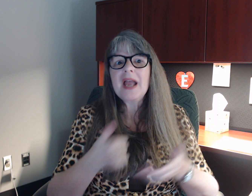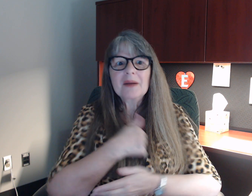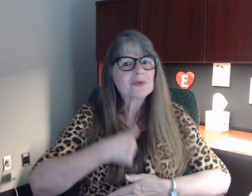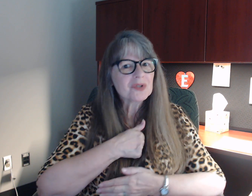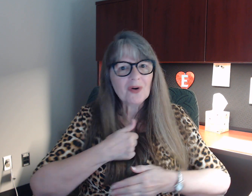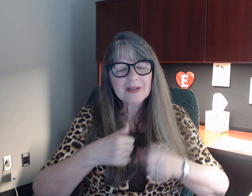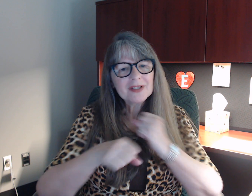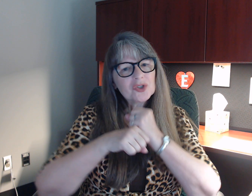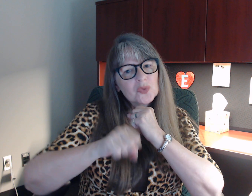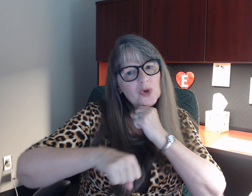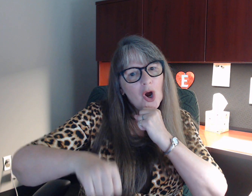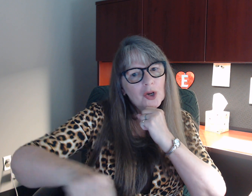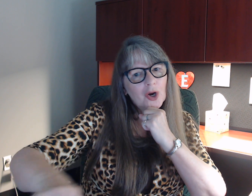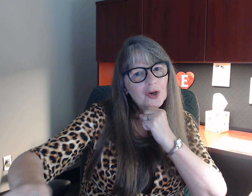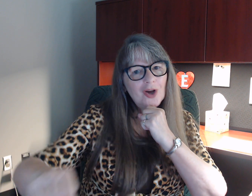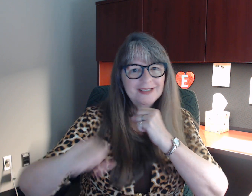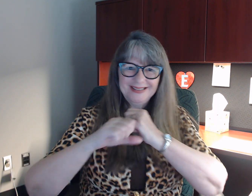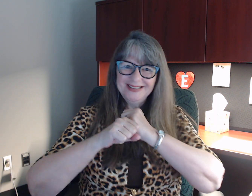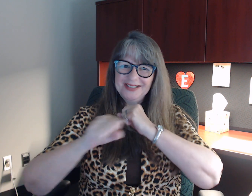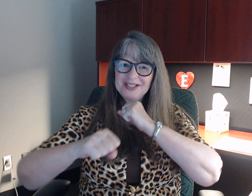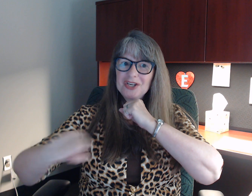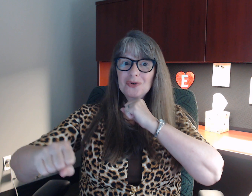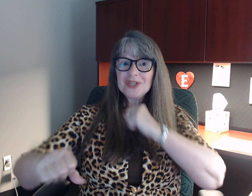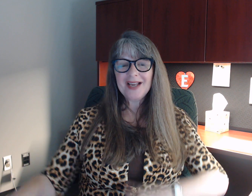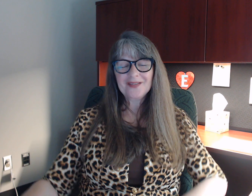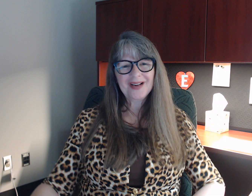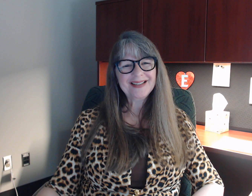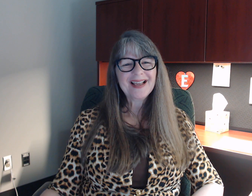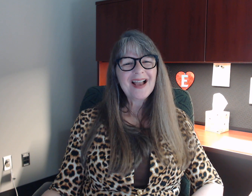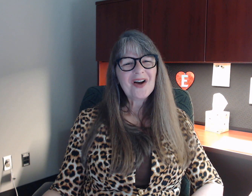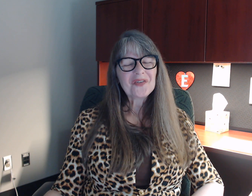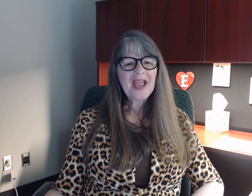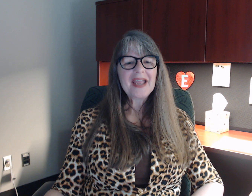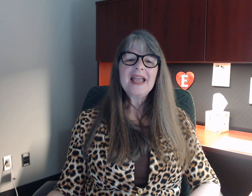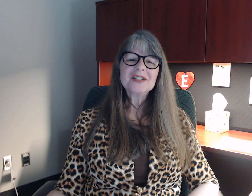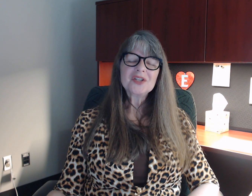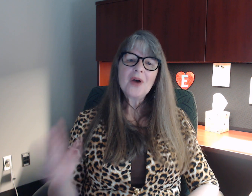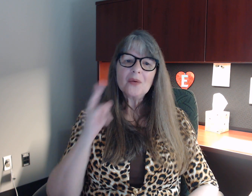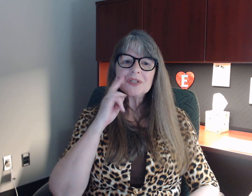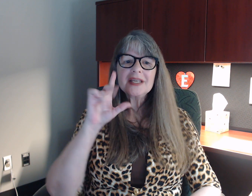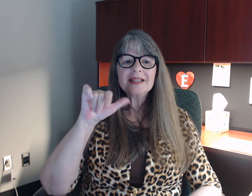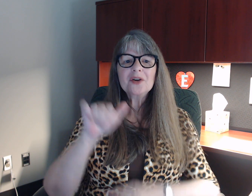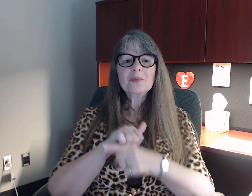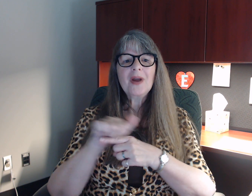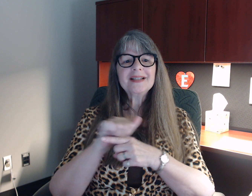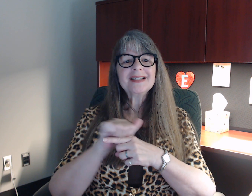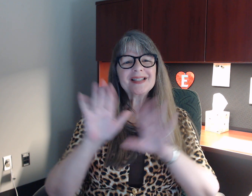so sorry. This just went on and on and on. It's a new sign, right? Okay, and so I will see you later. Practice.